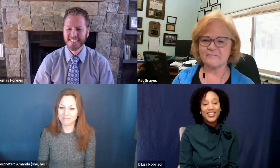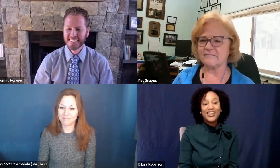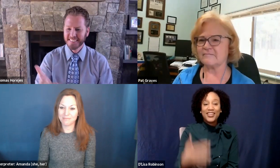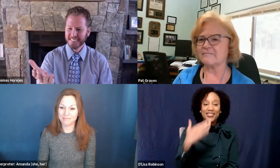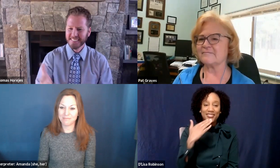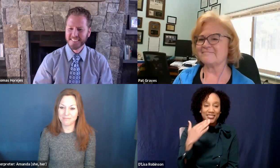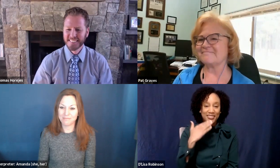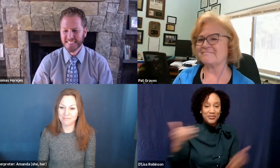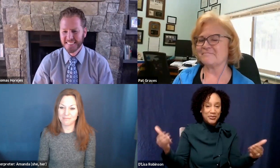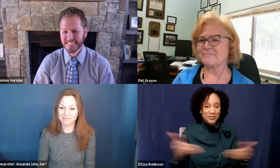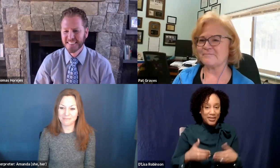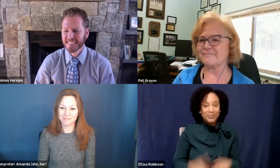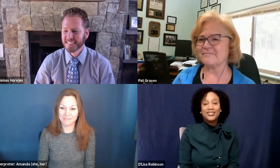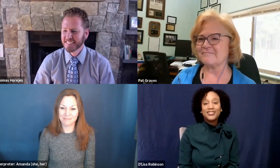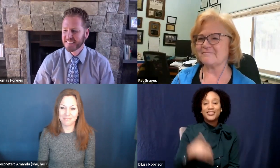Hello.